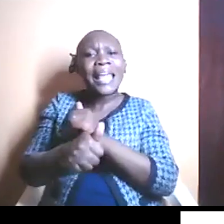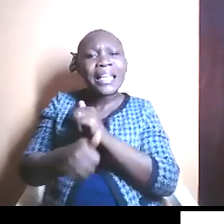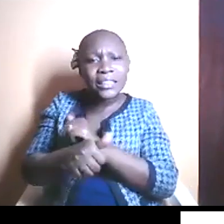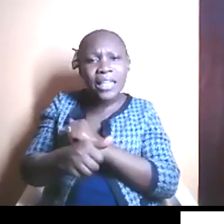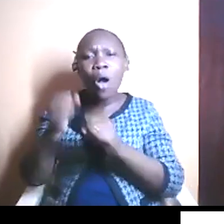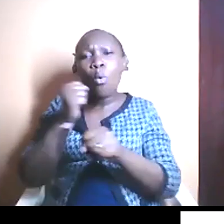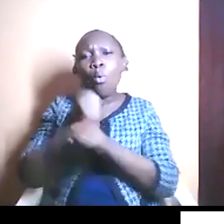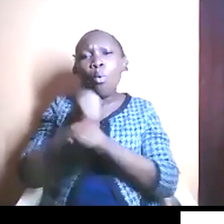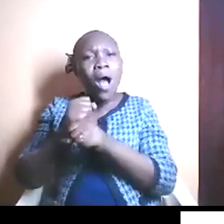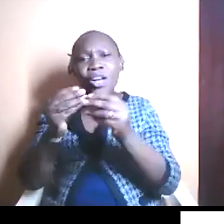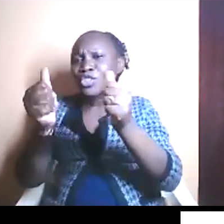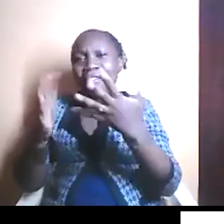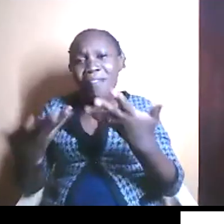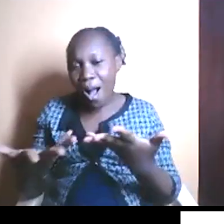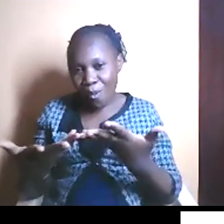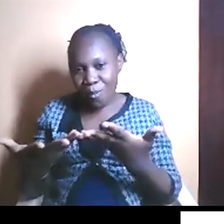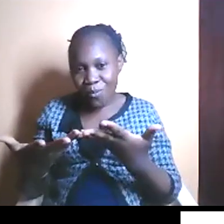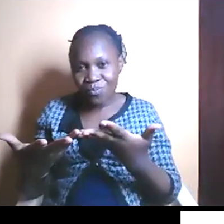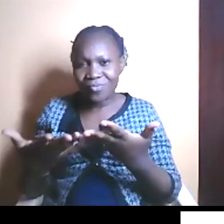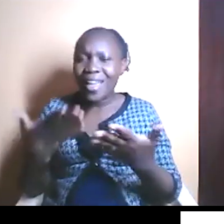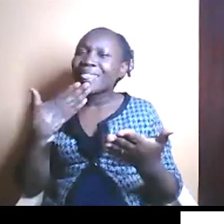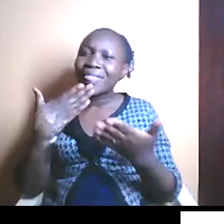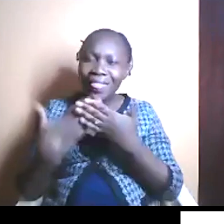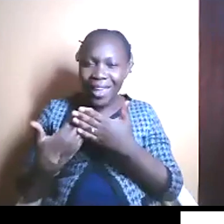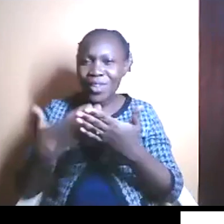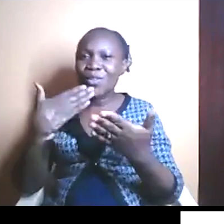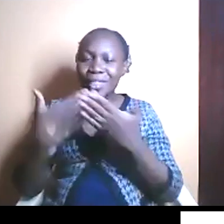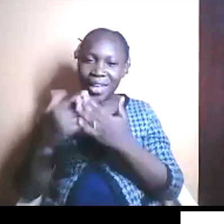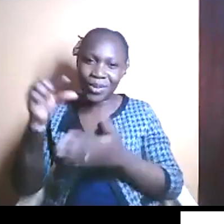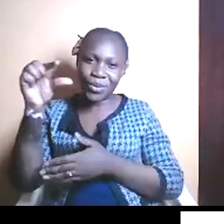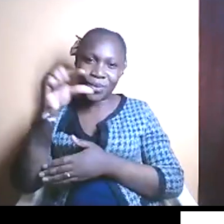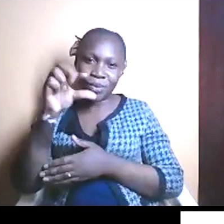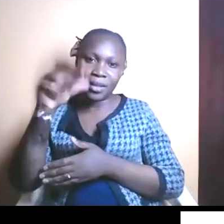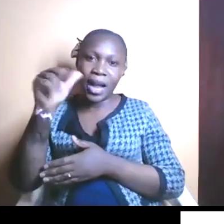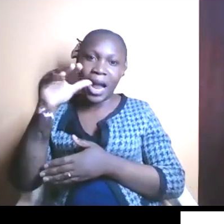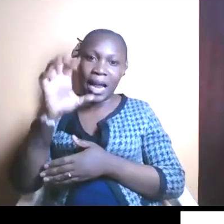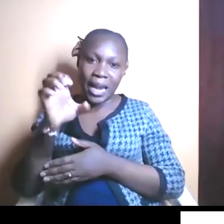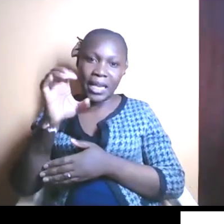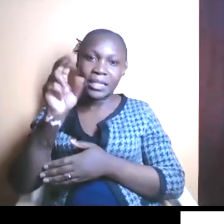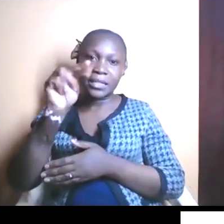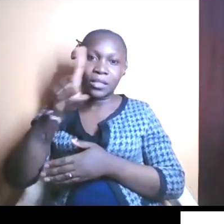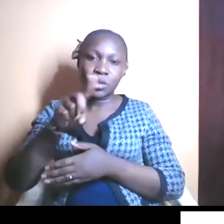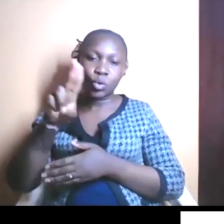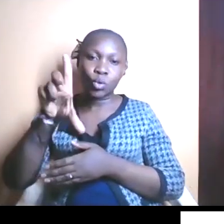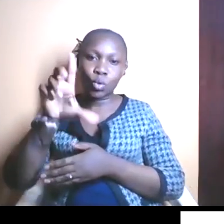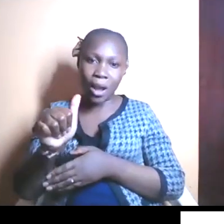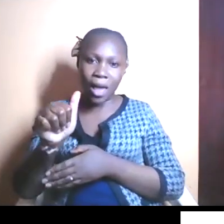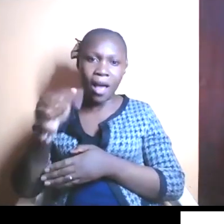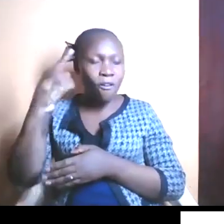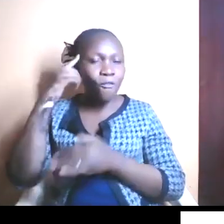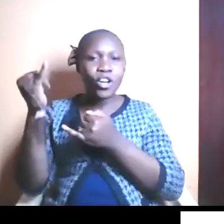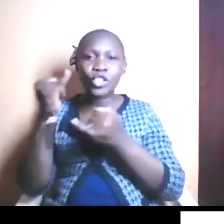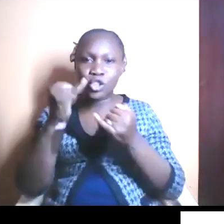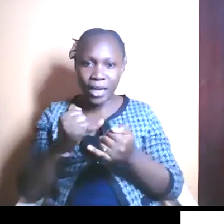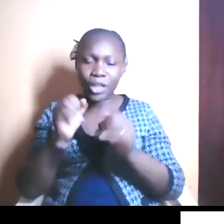Thank you so much, Grace Nzula, for the gracious introduction. And yes, the deaf is a